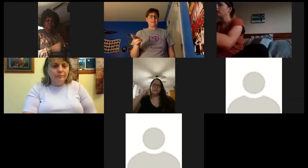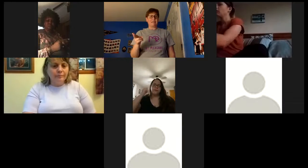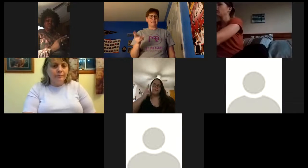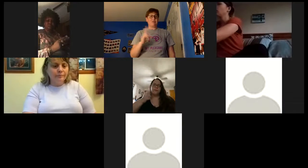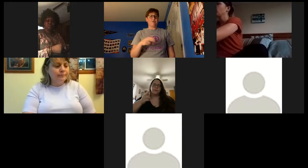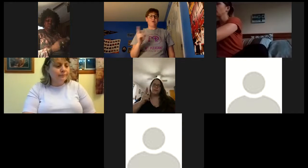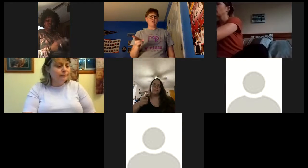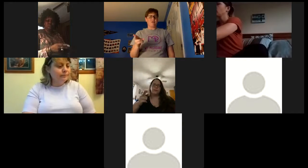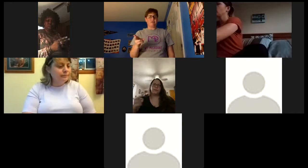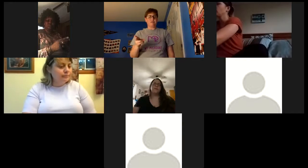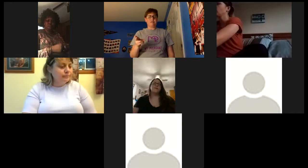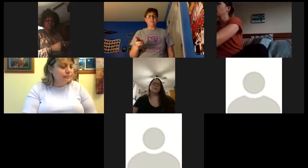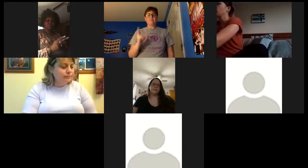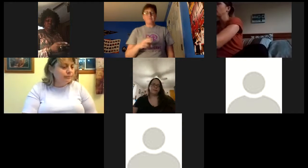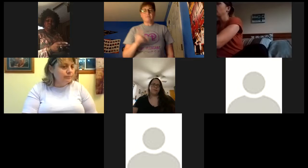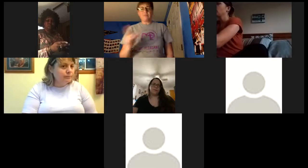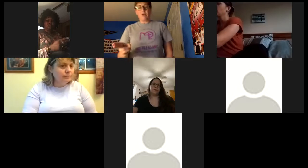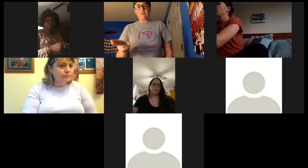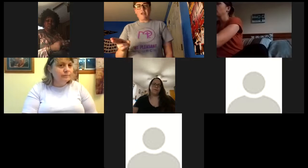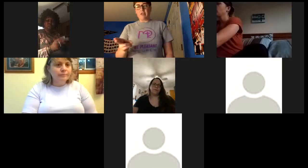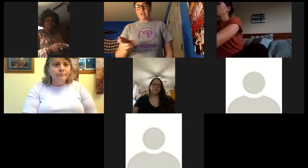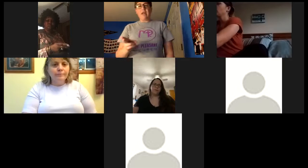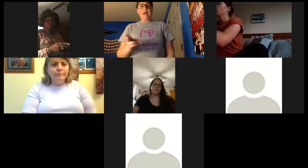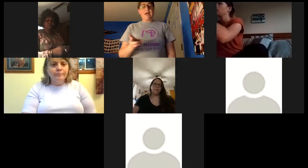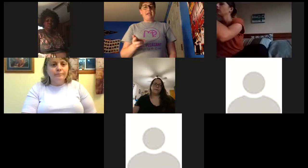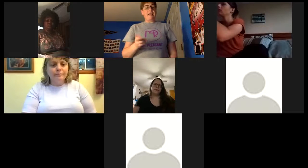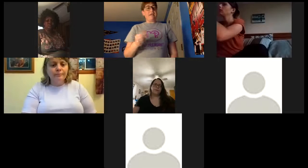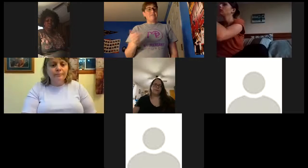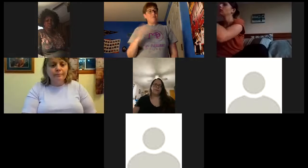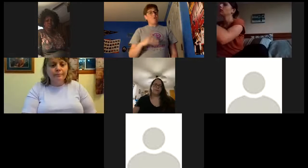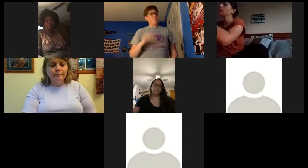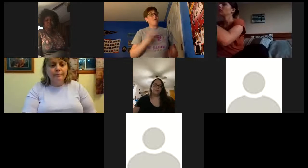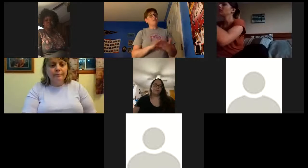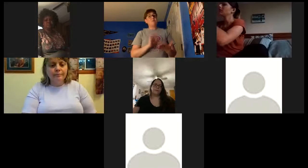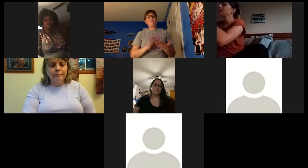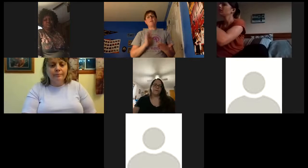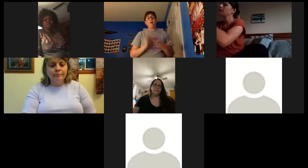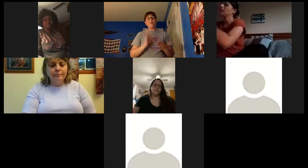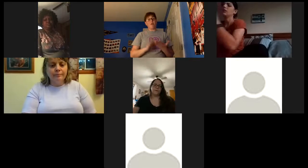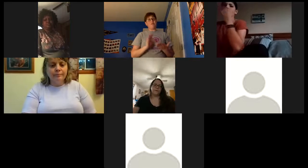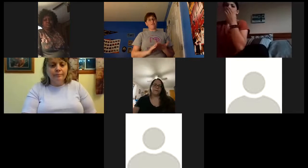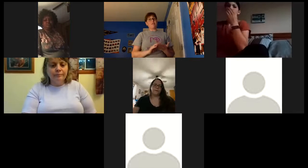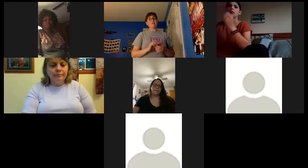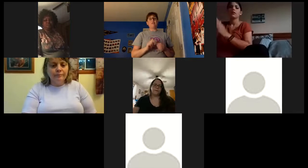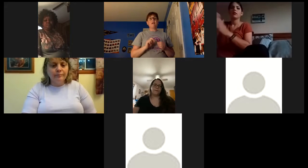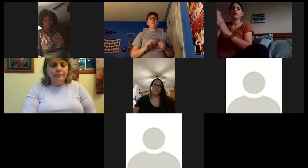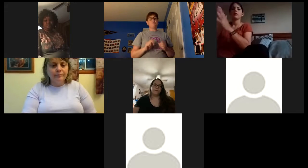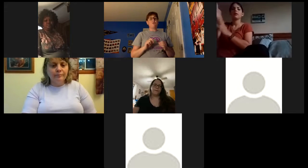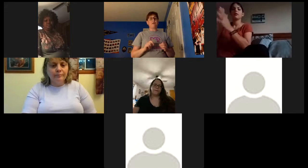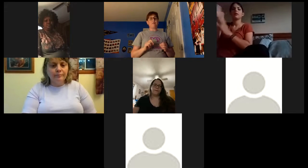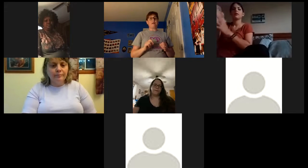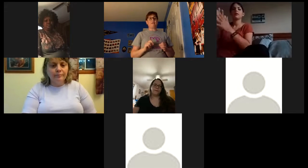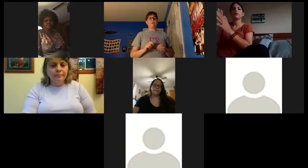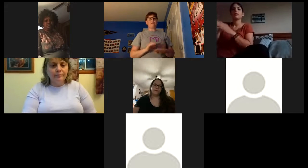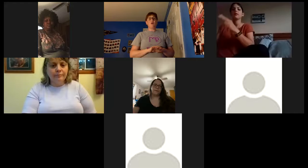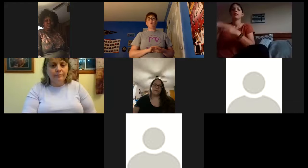side and then the other. Hard of hearing. Hard of hearing. And like I said before, most people are hard of hearing. There's very few